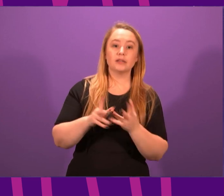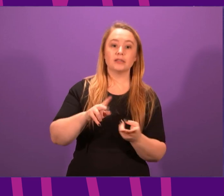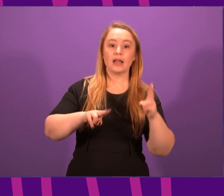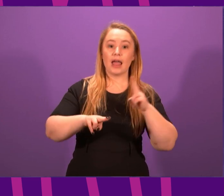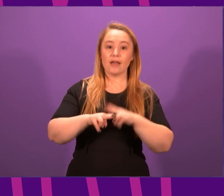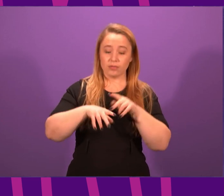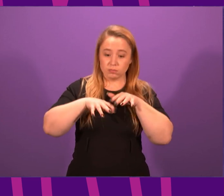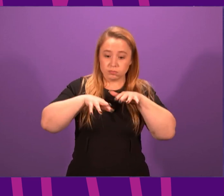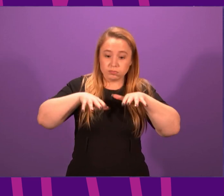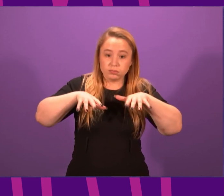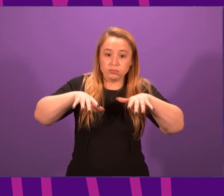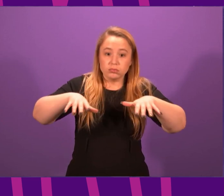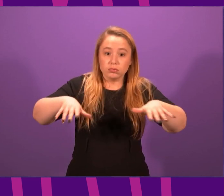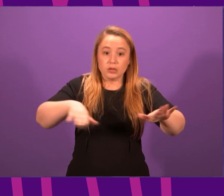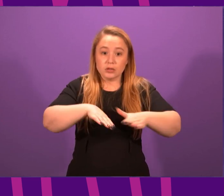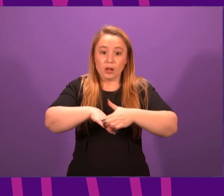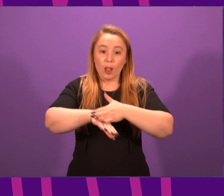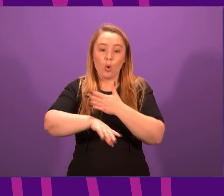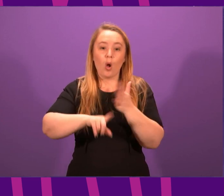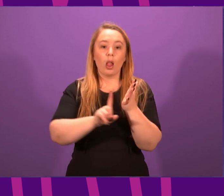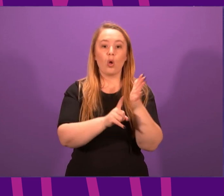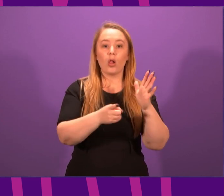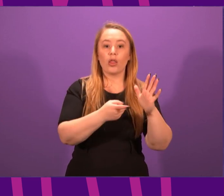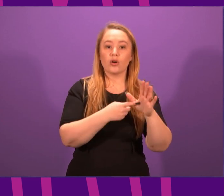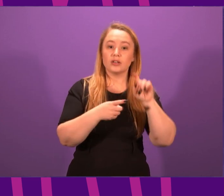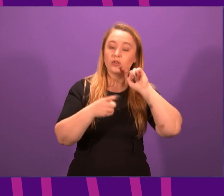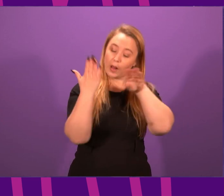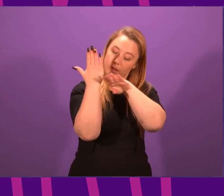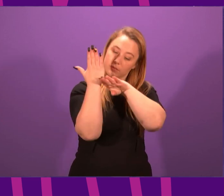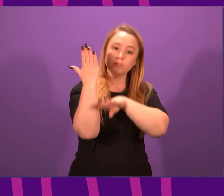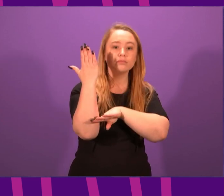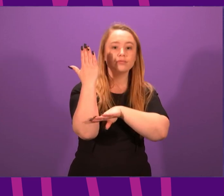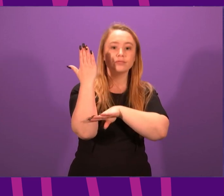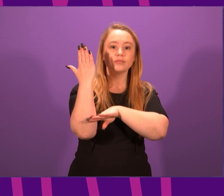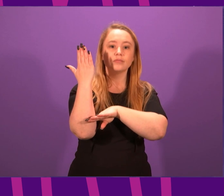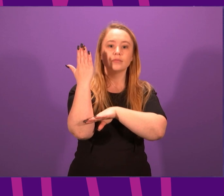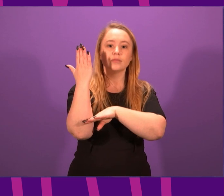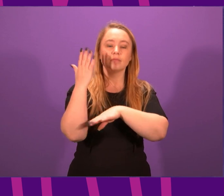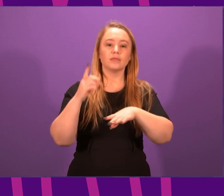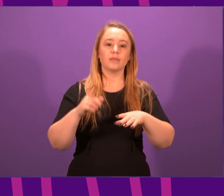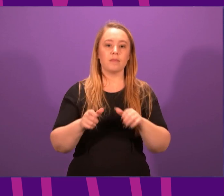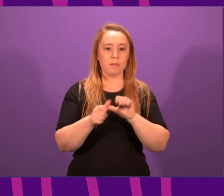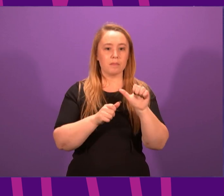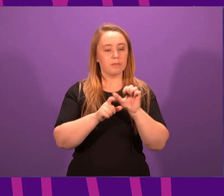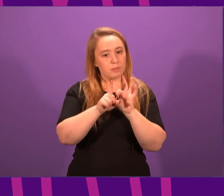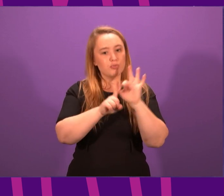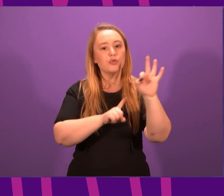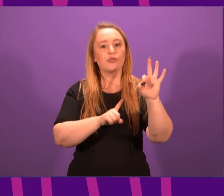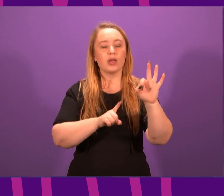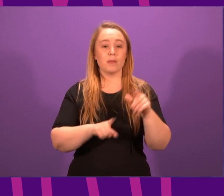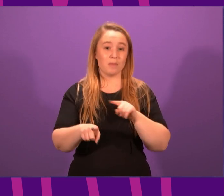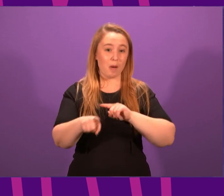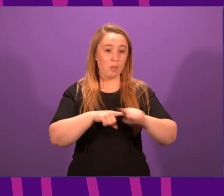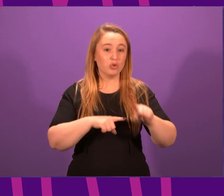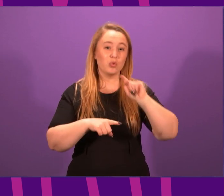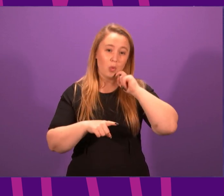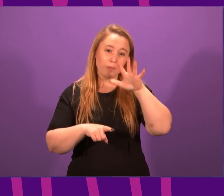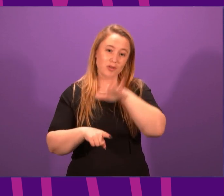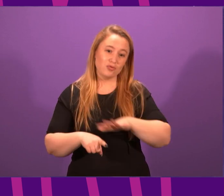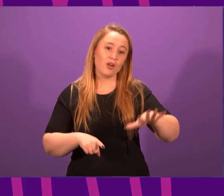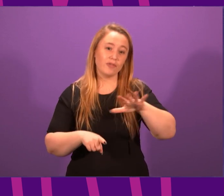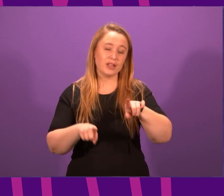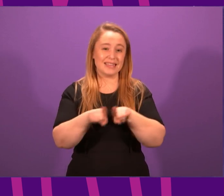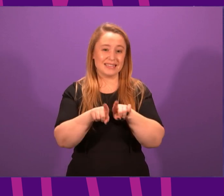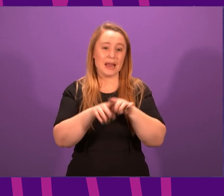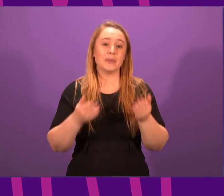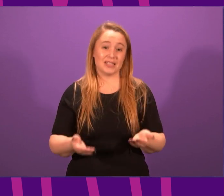cases continues, we will see more local authorities dropping down a level, but initially most are likely to stay in broadly the same category as